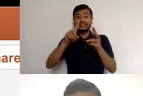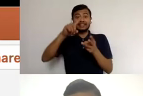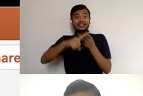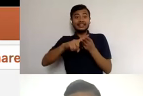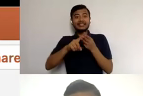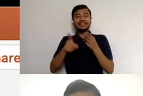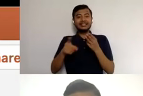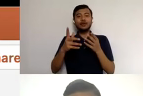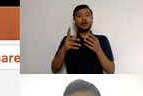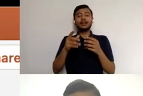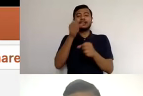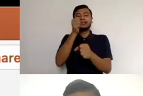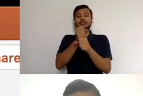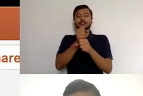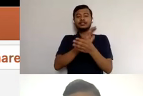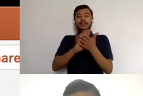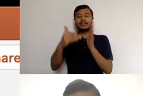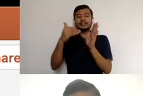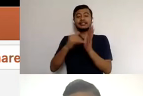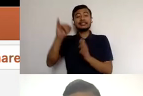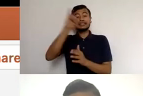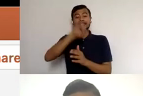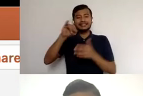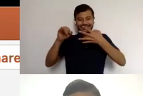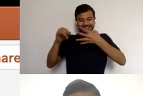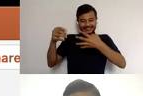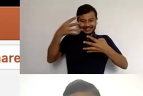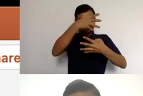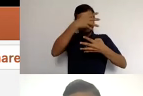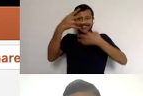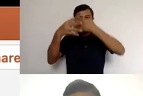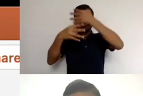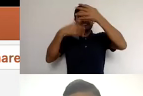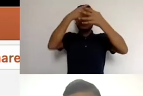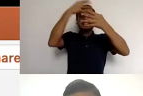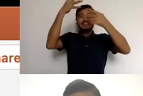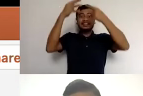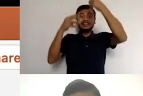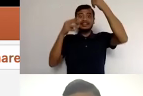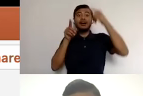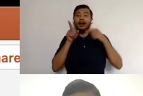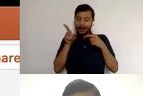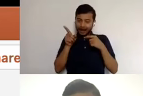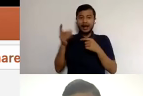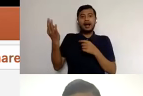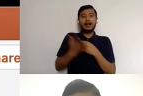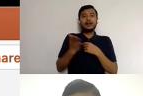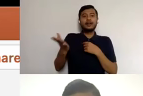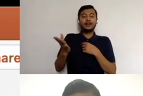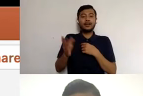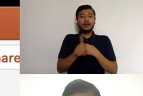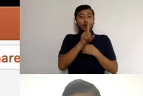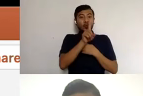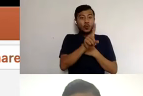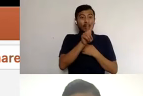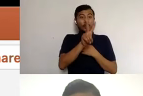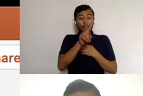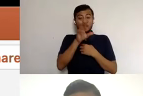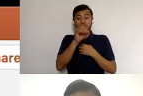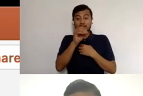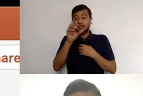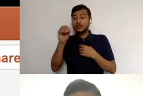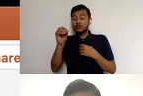Access to that new band, at least in the U.S., it offers an additional 1,200 megahertz of spectrum. That